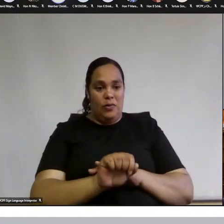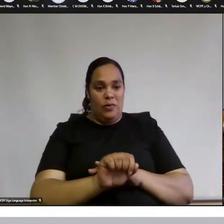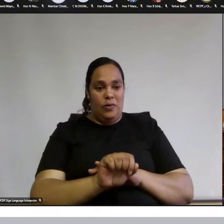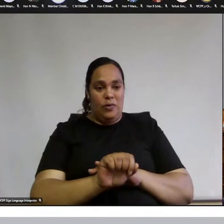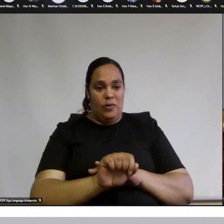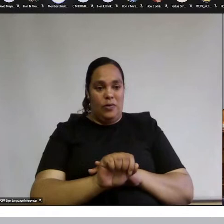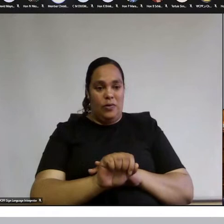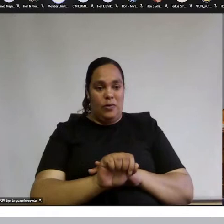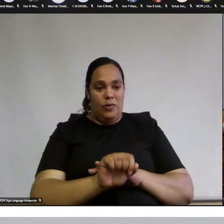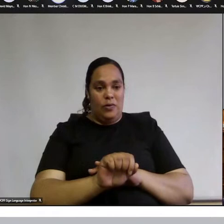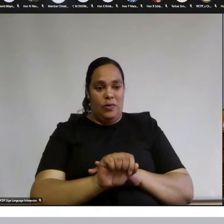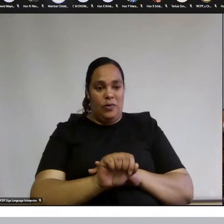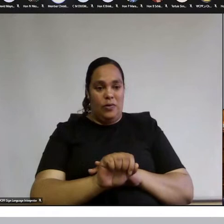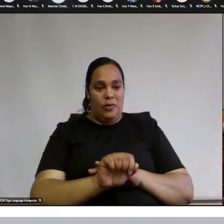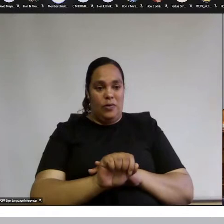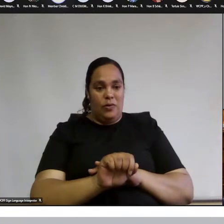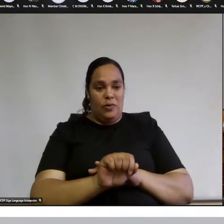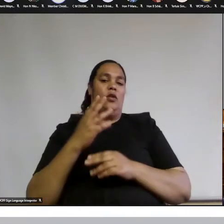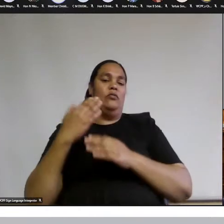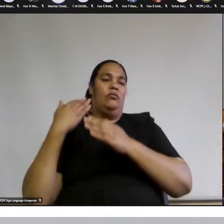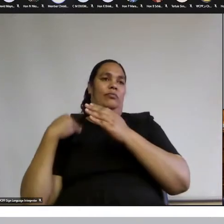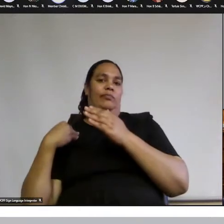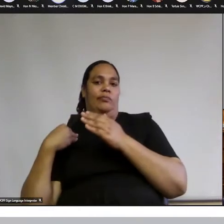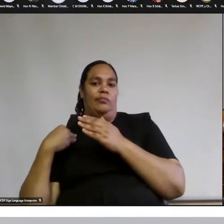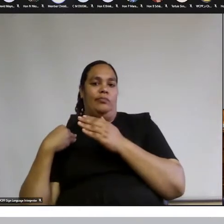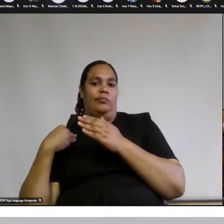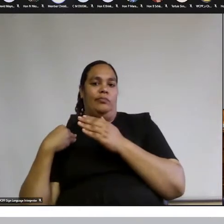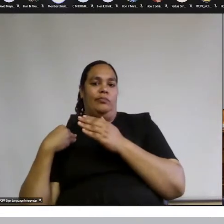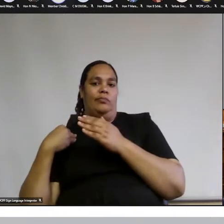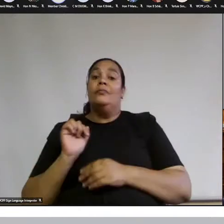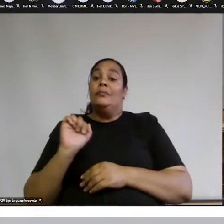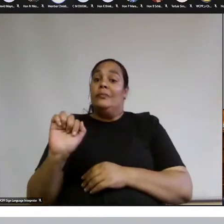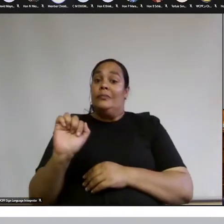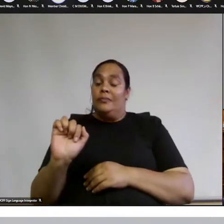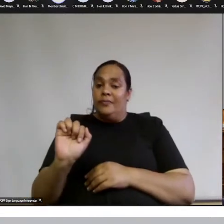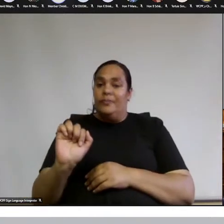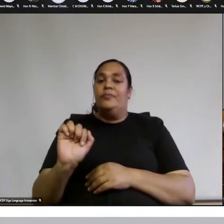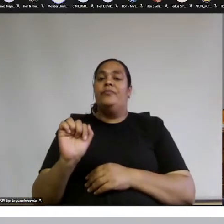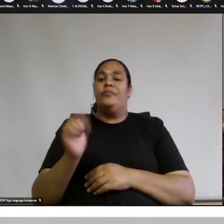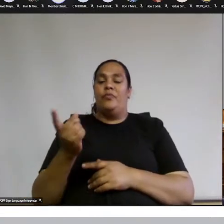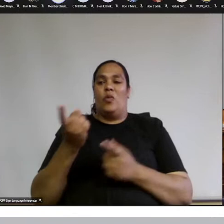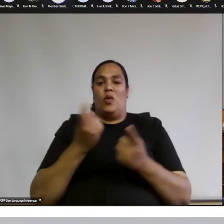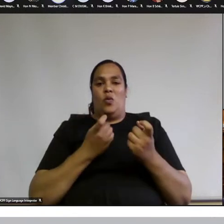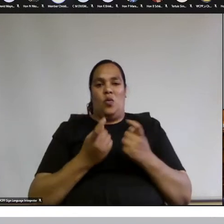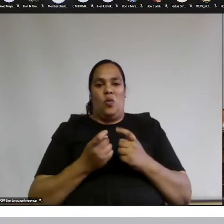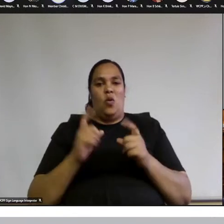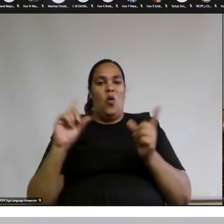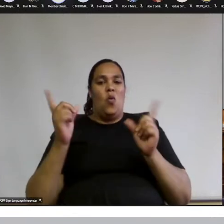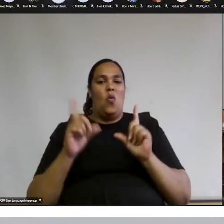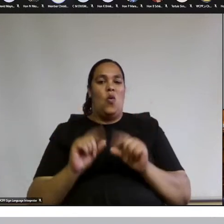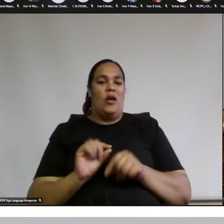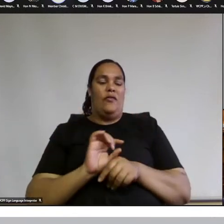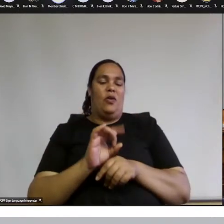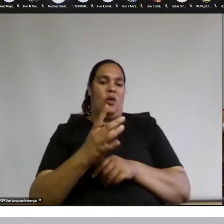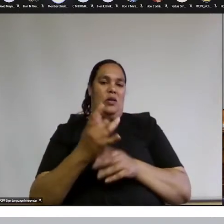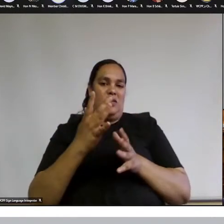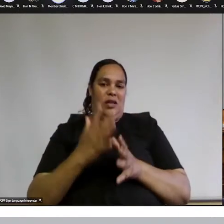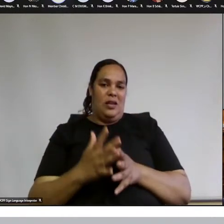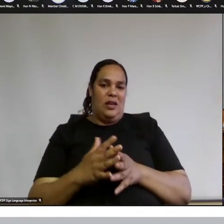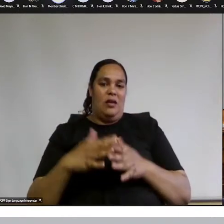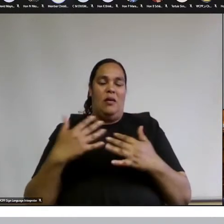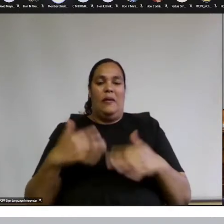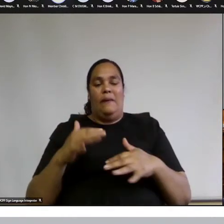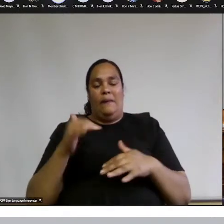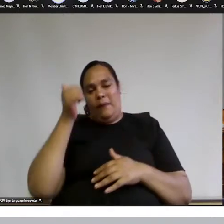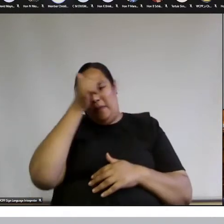will rest upon his shoulders, and he will be called Wonderful Counselor, Mighty